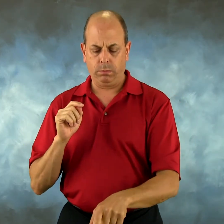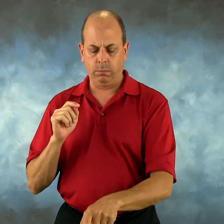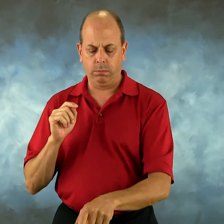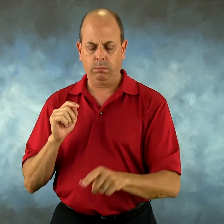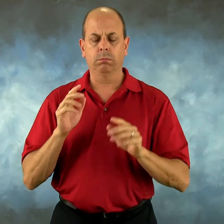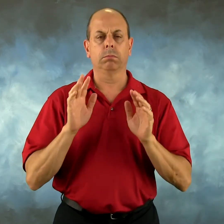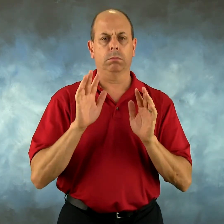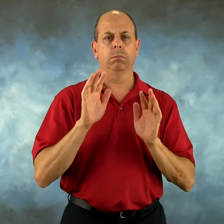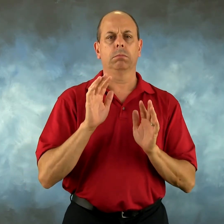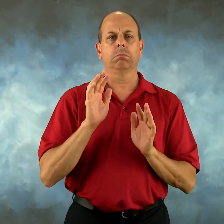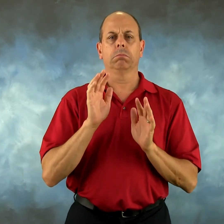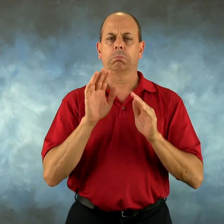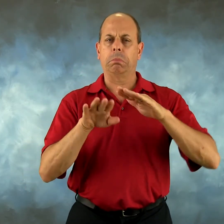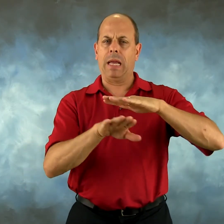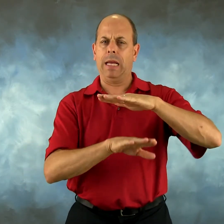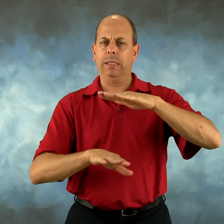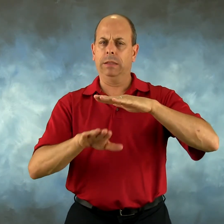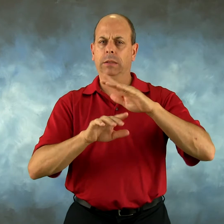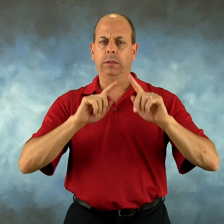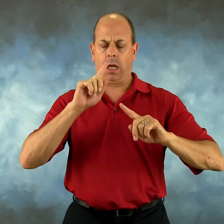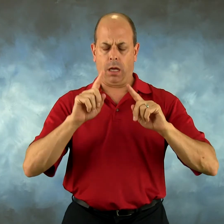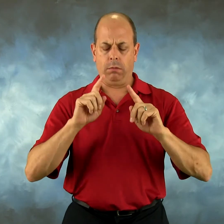Let me give you some basic signs.